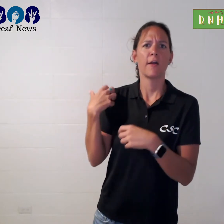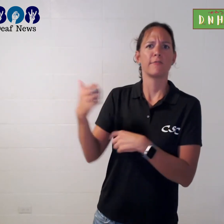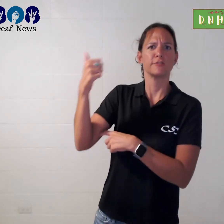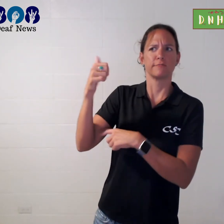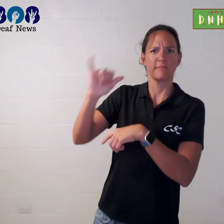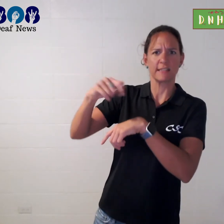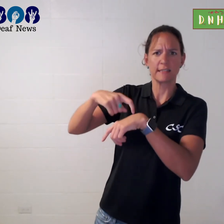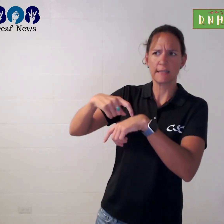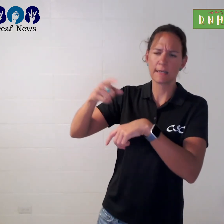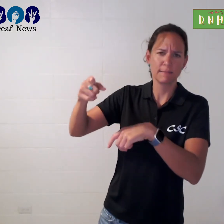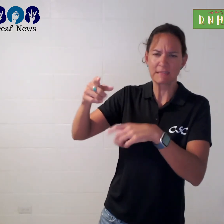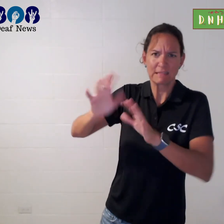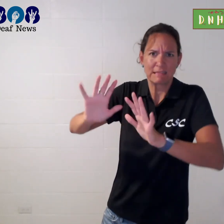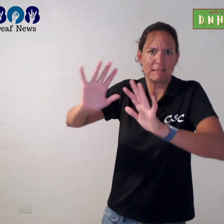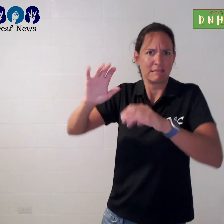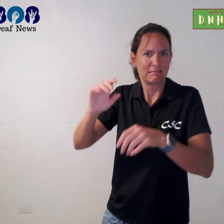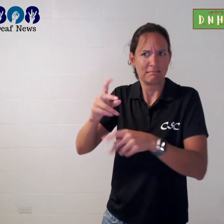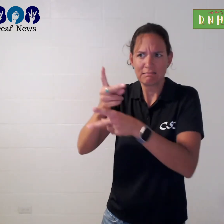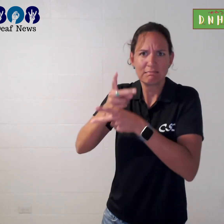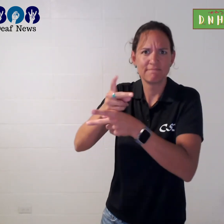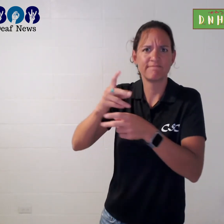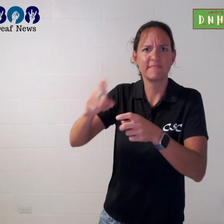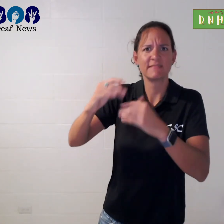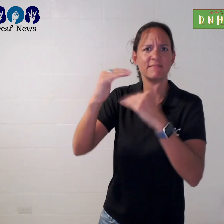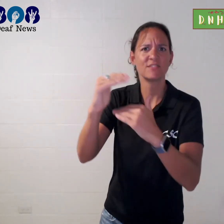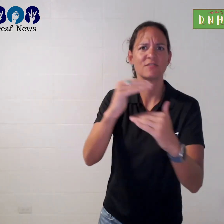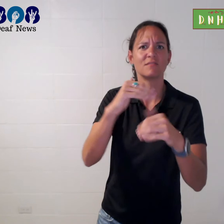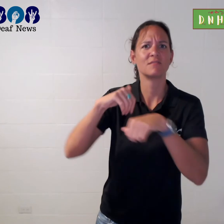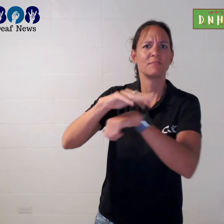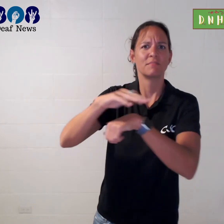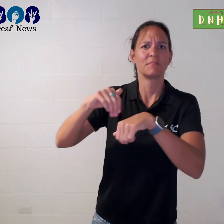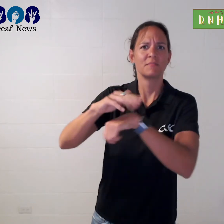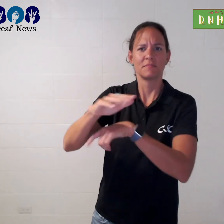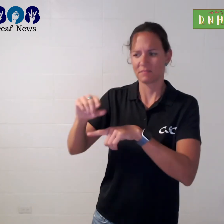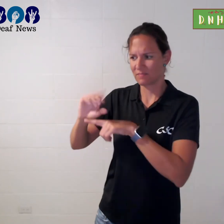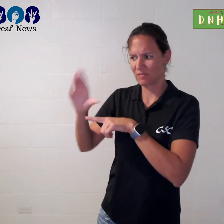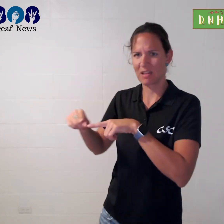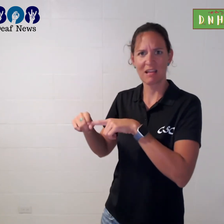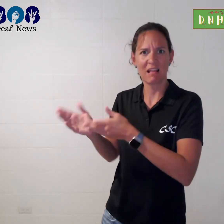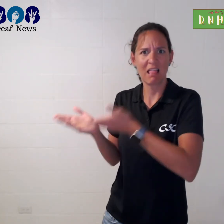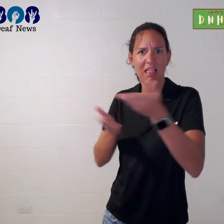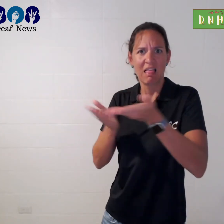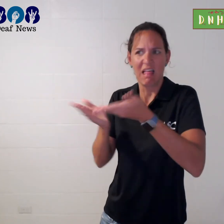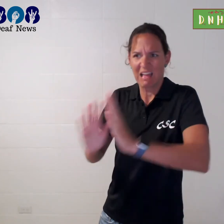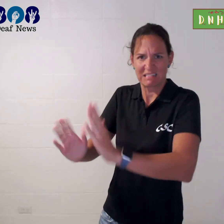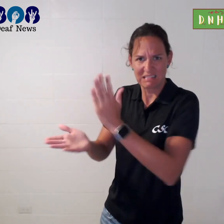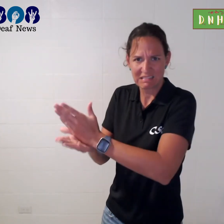At the time, health officials worked together to restrict the number of African rodents into the